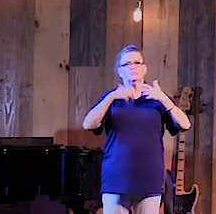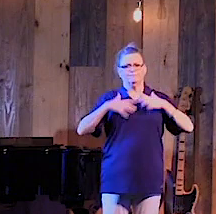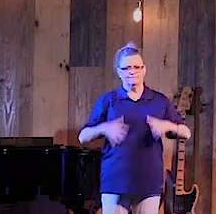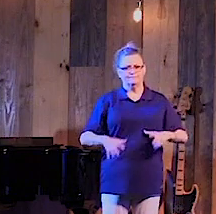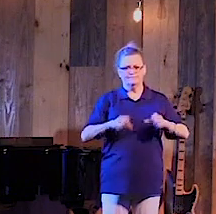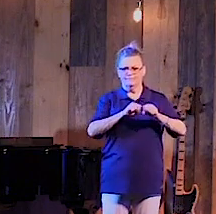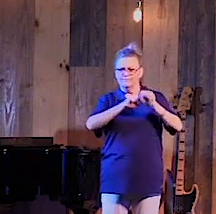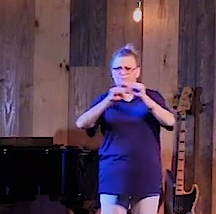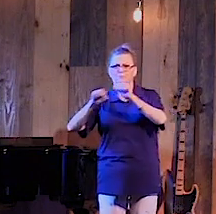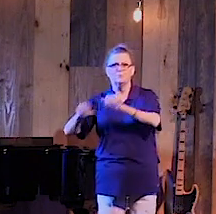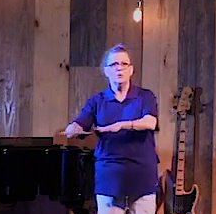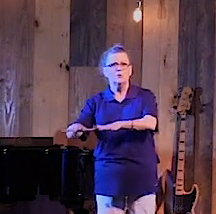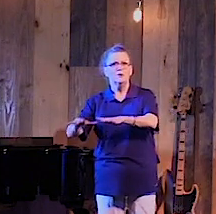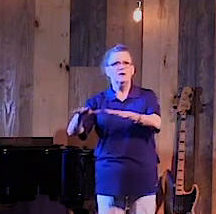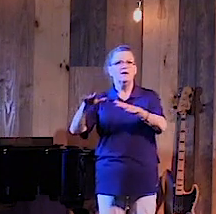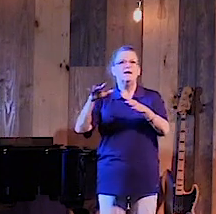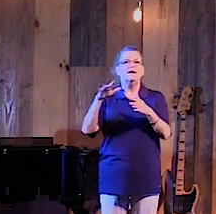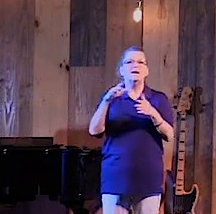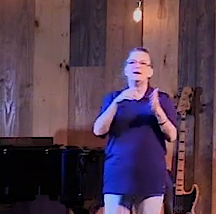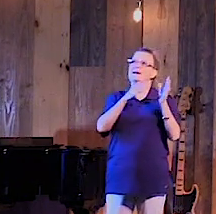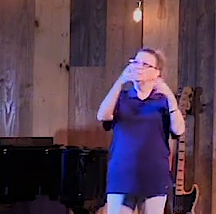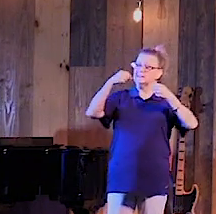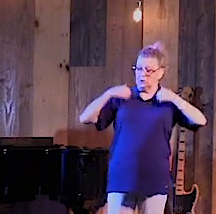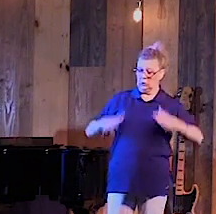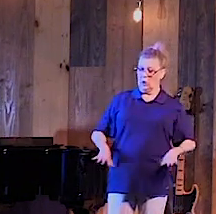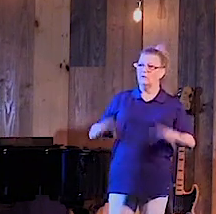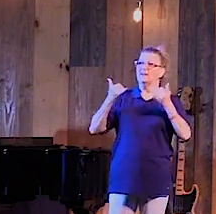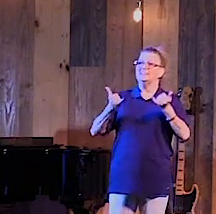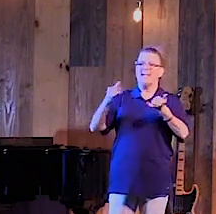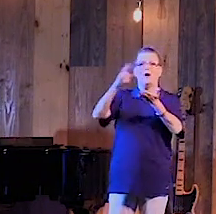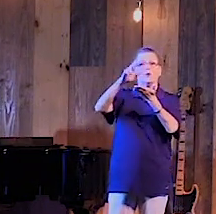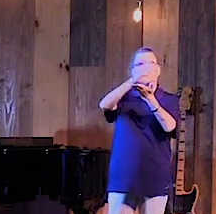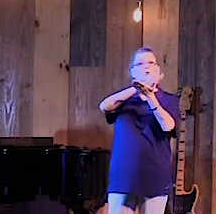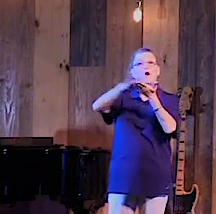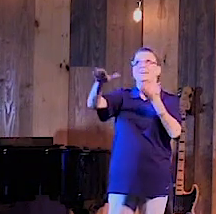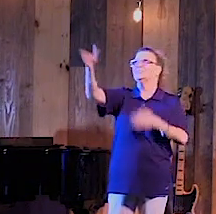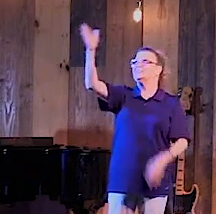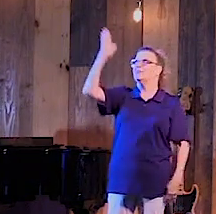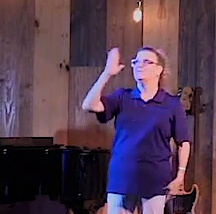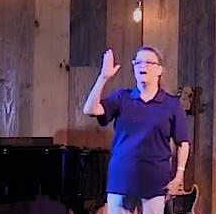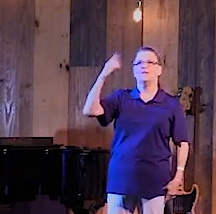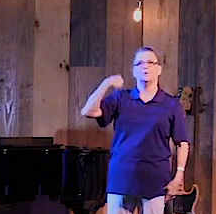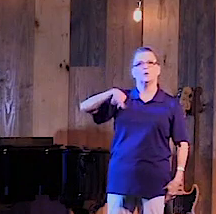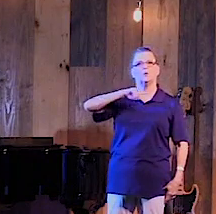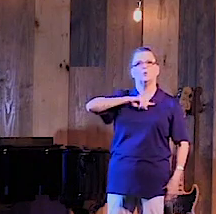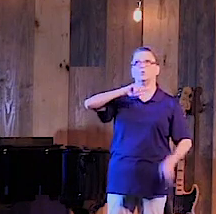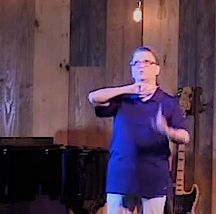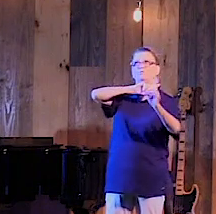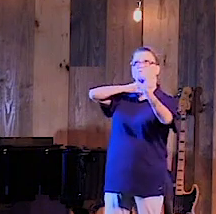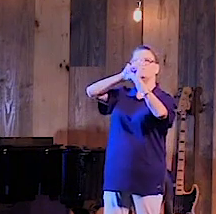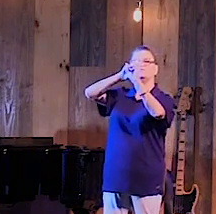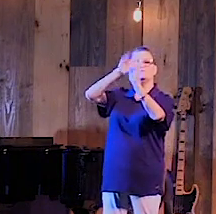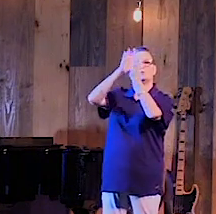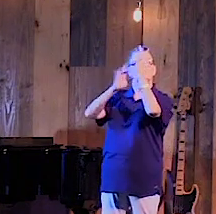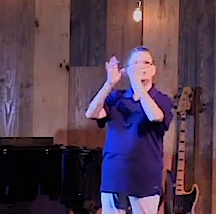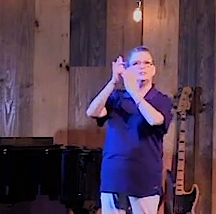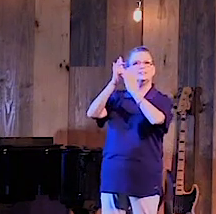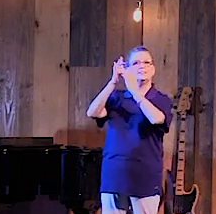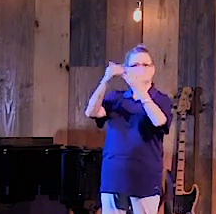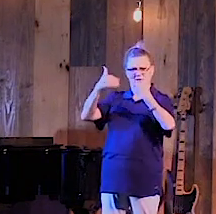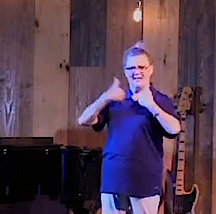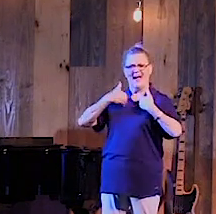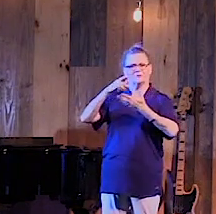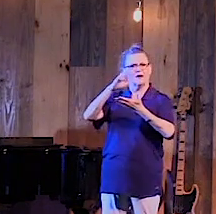the righteousness of God the Father. And when you and I encounter Jesus, we are clothed in Christ's righteousness. What about the